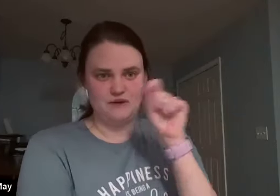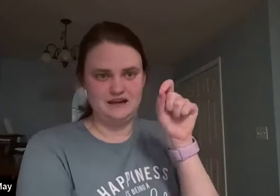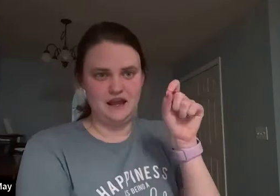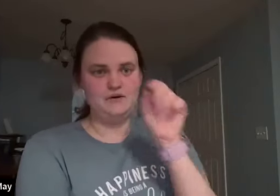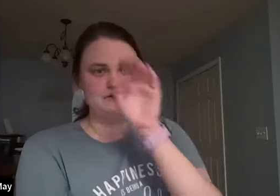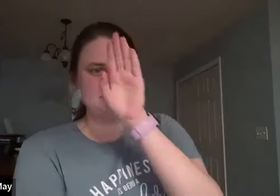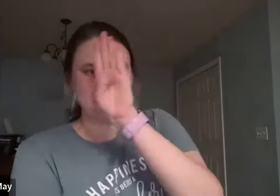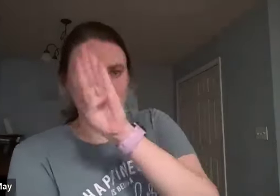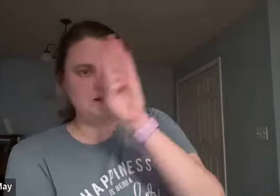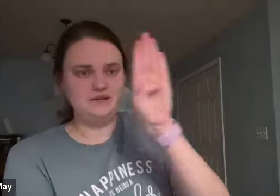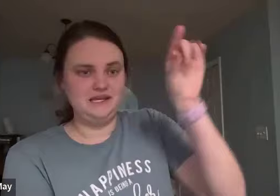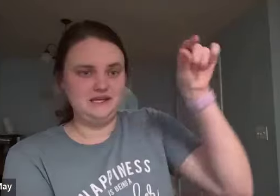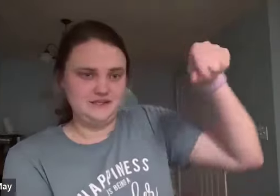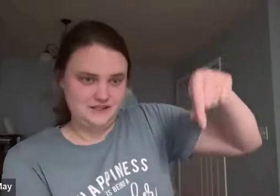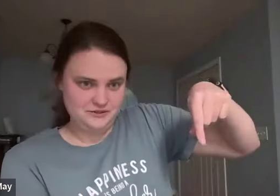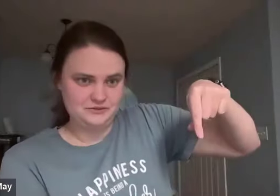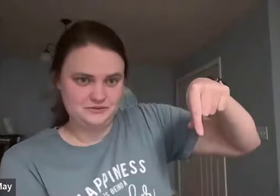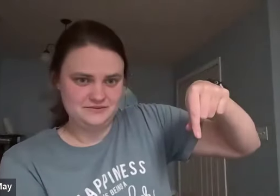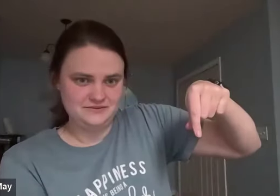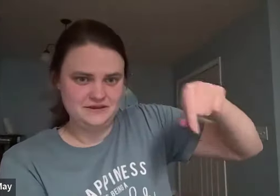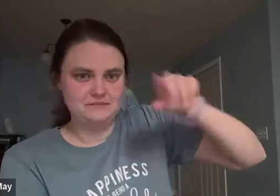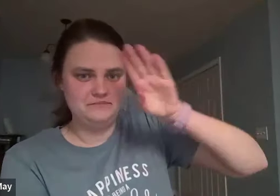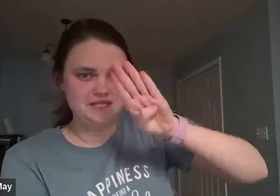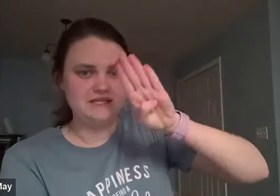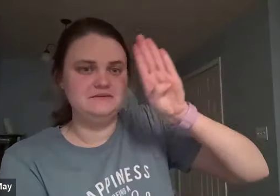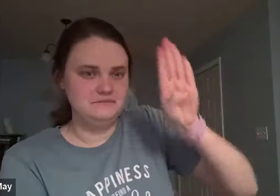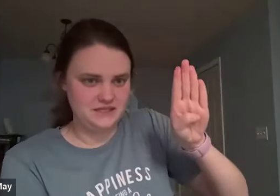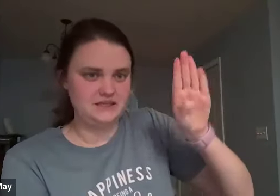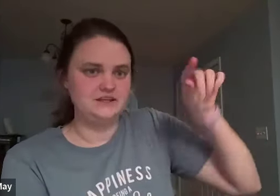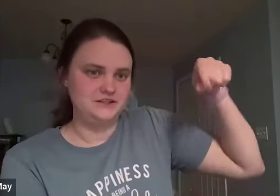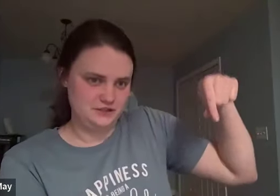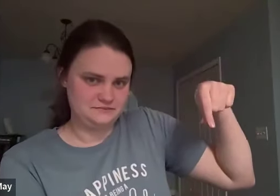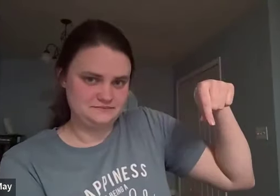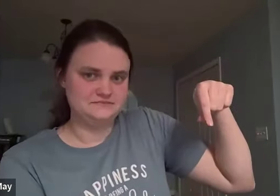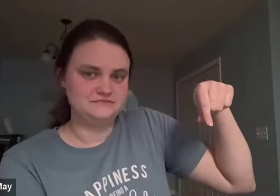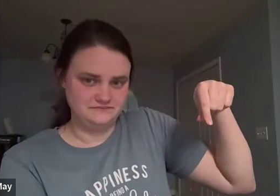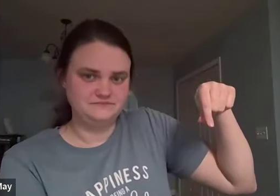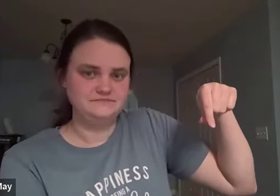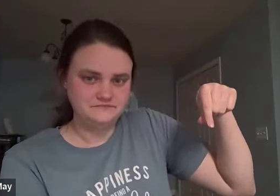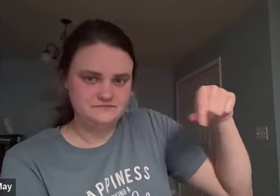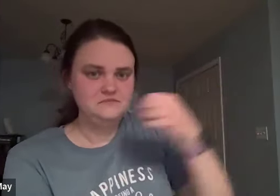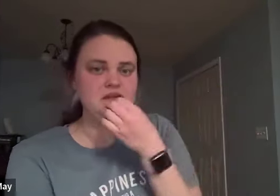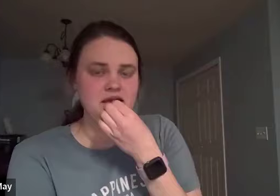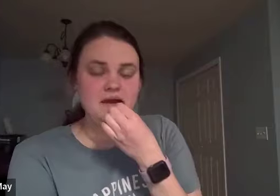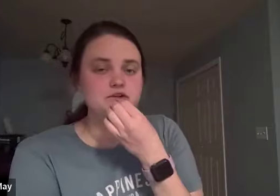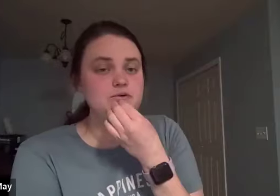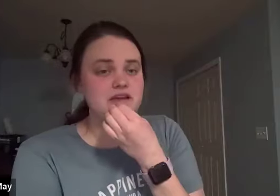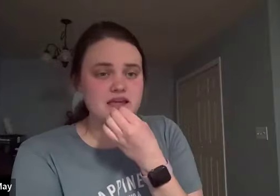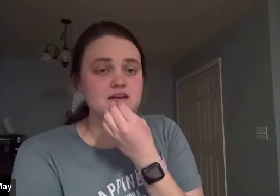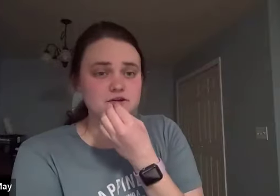it out. So barbecue, the BBQ. Mm-hmm. You can, if you're